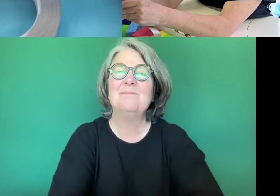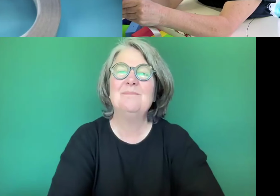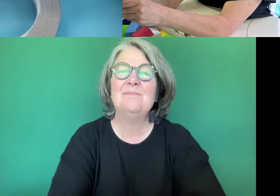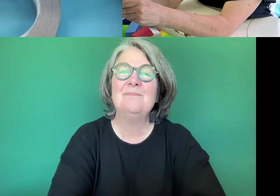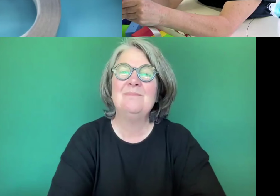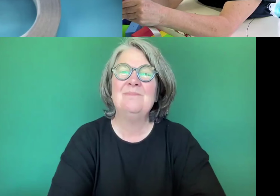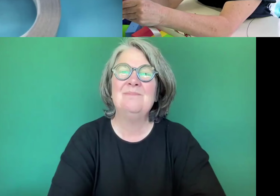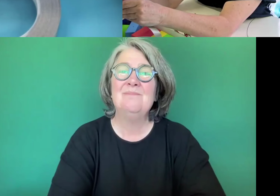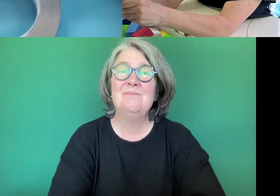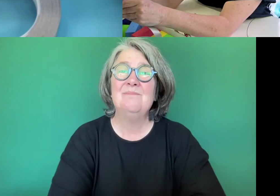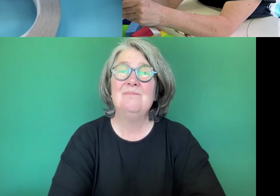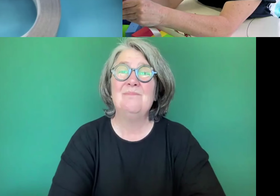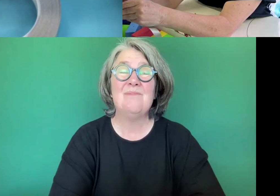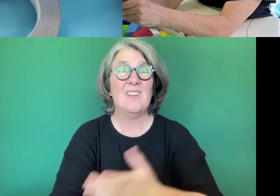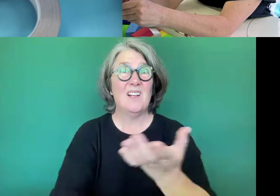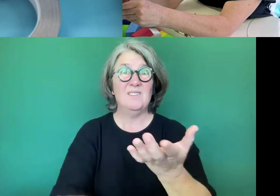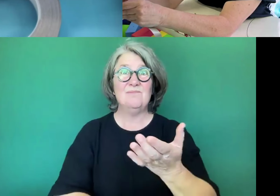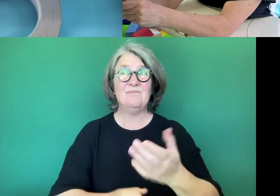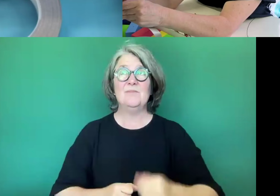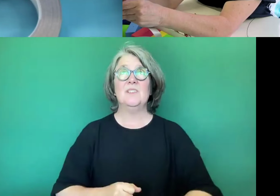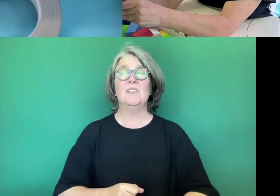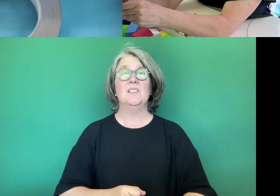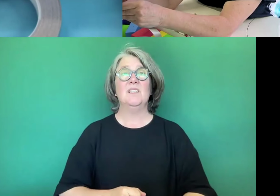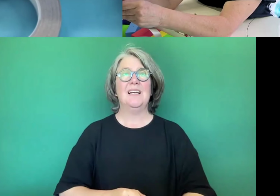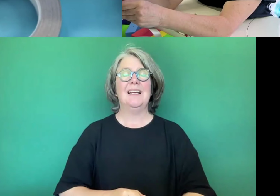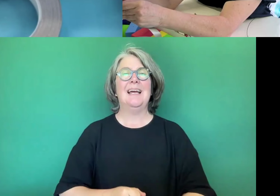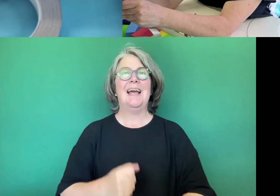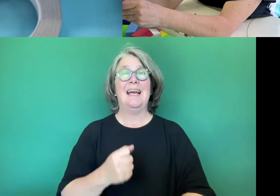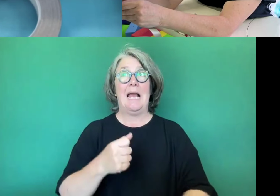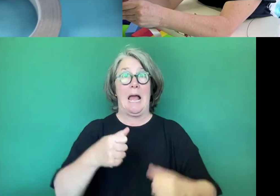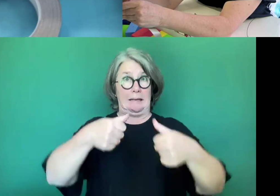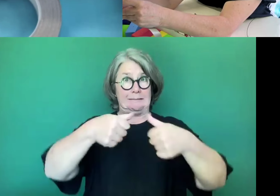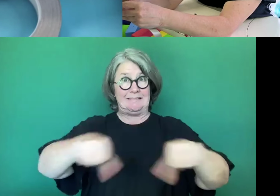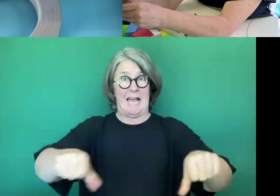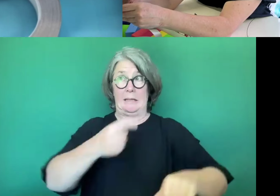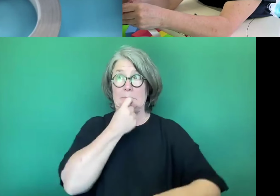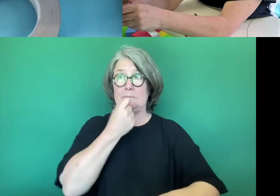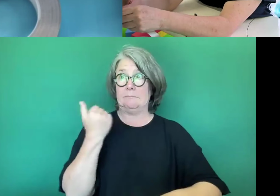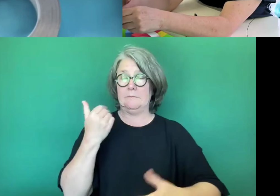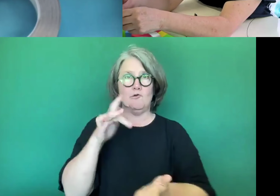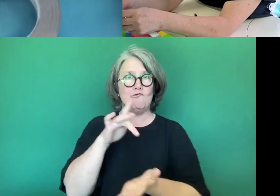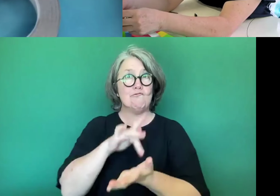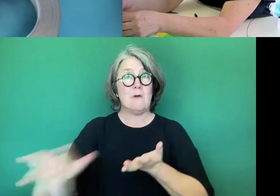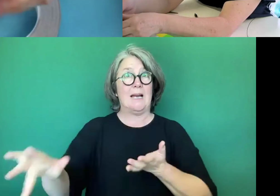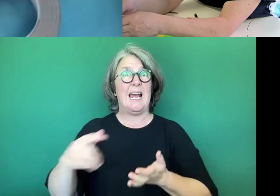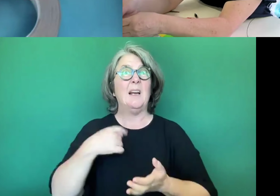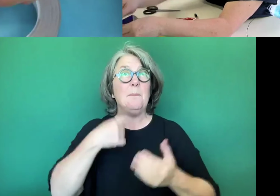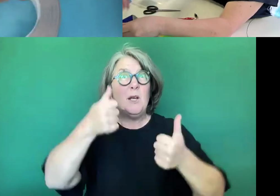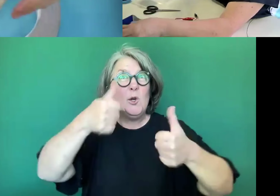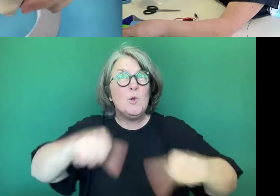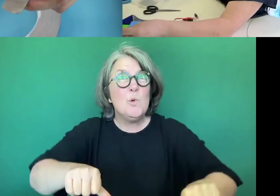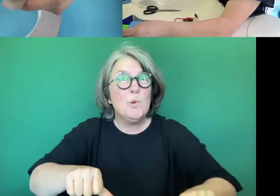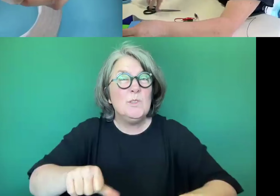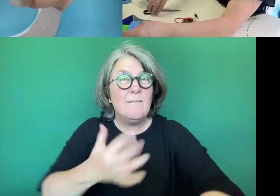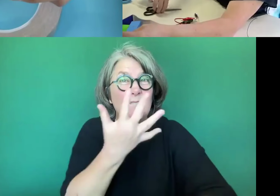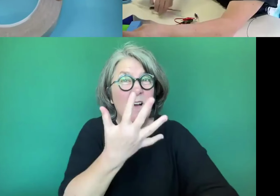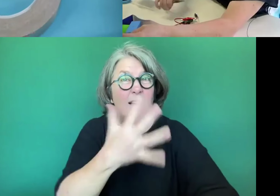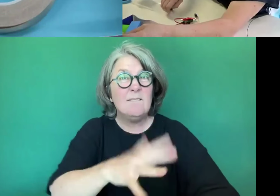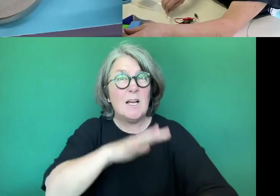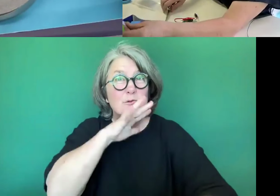Yeah, I actually ran out of tape, the long rolls of tape. I have just used 500 of them.